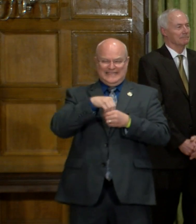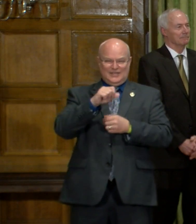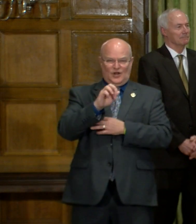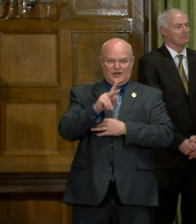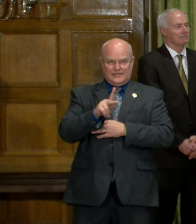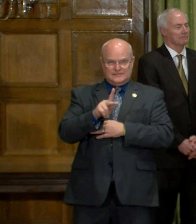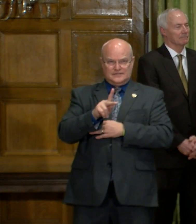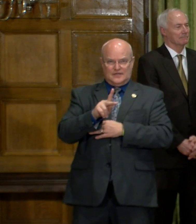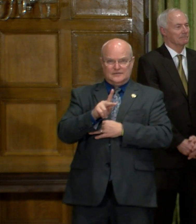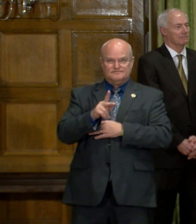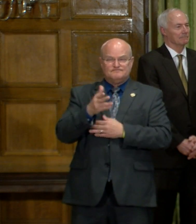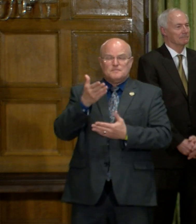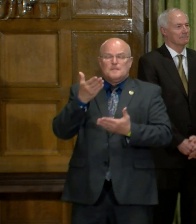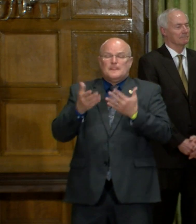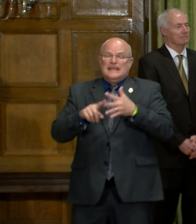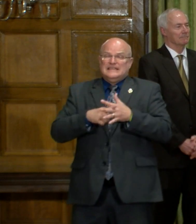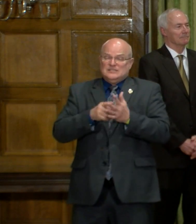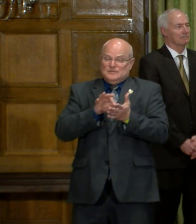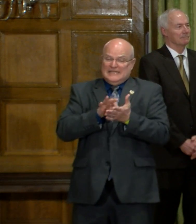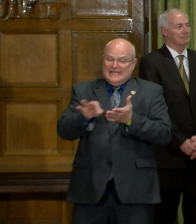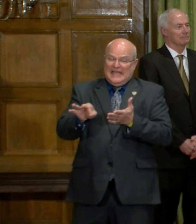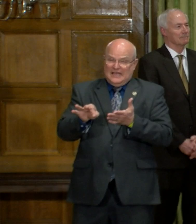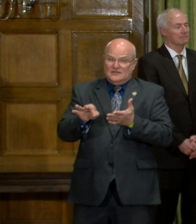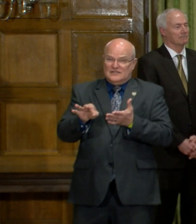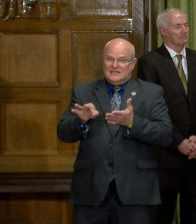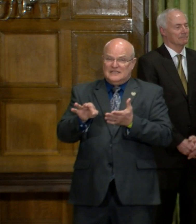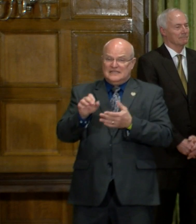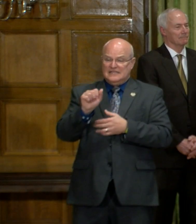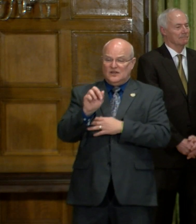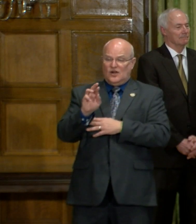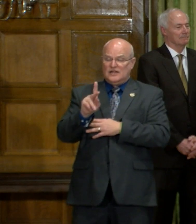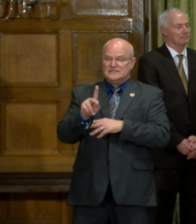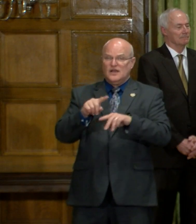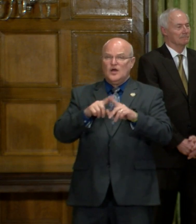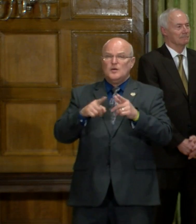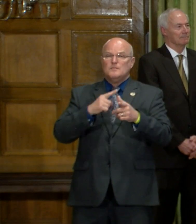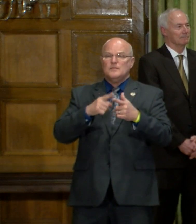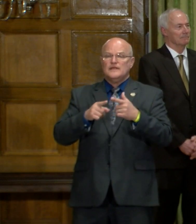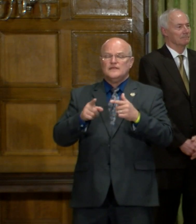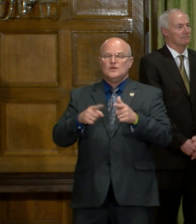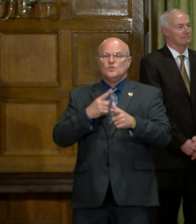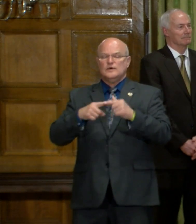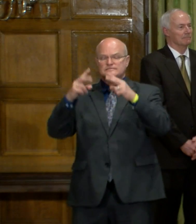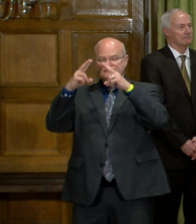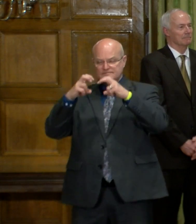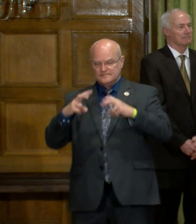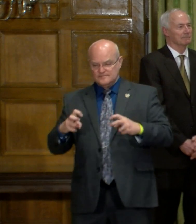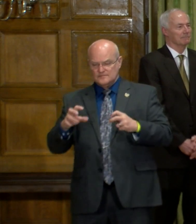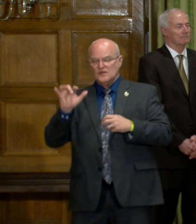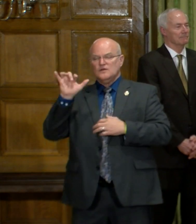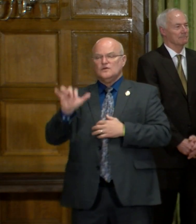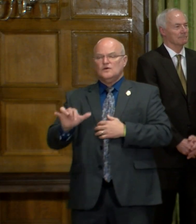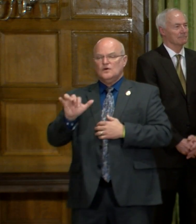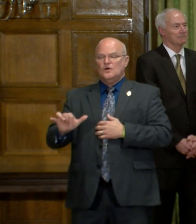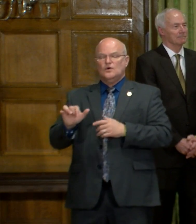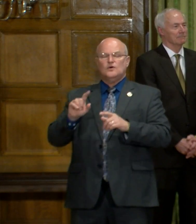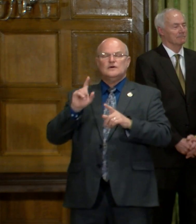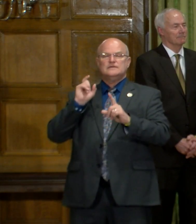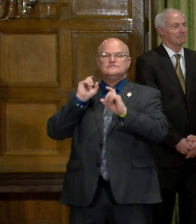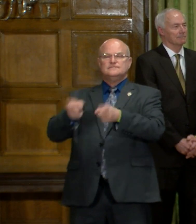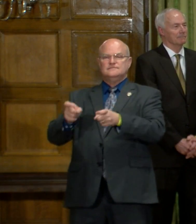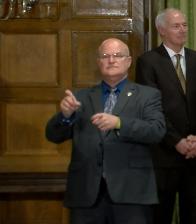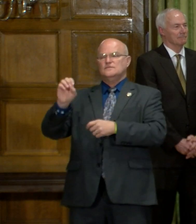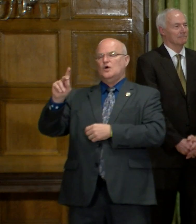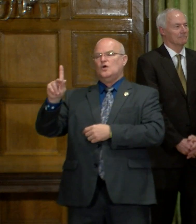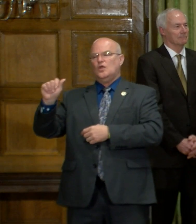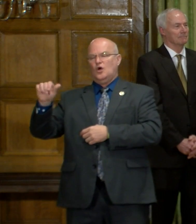Arkansas might initially be counted in Arkansas, but then once the residence is established, it would be attributed